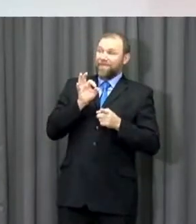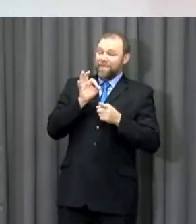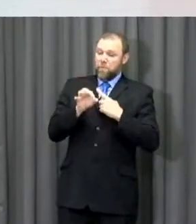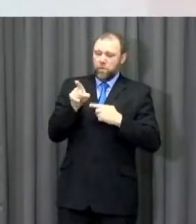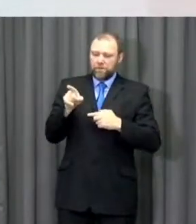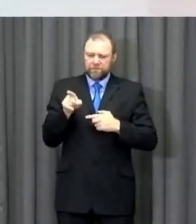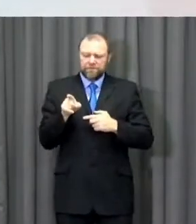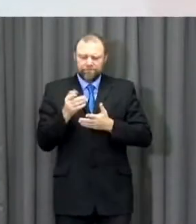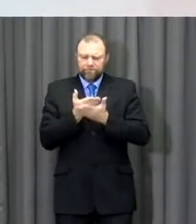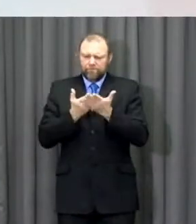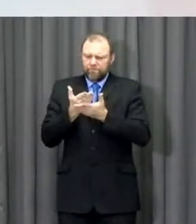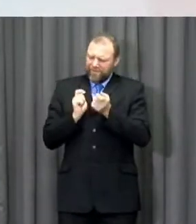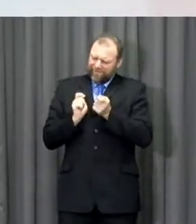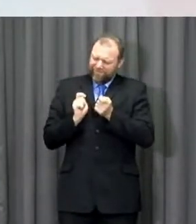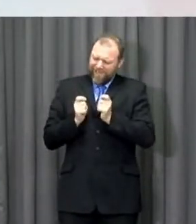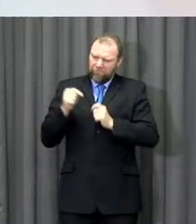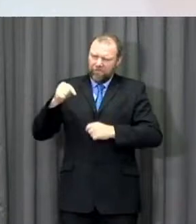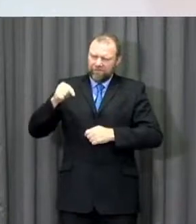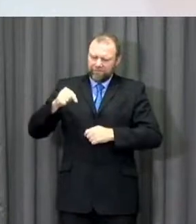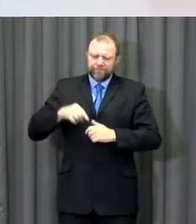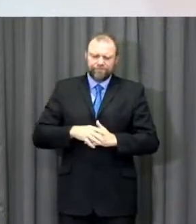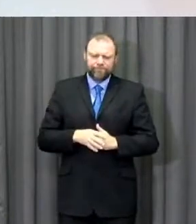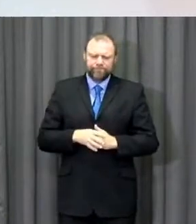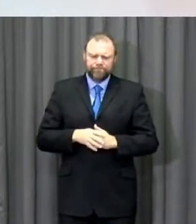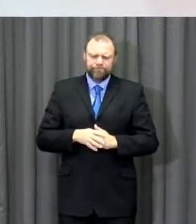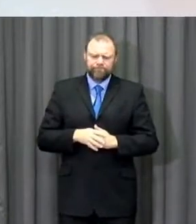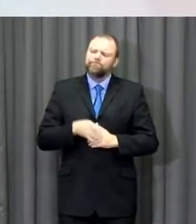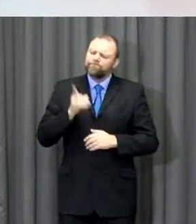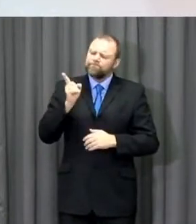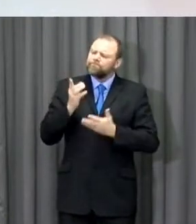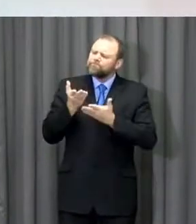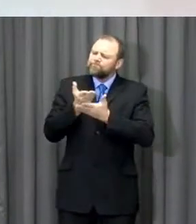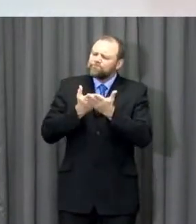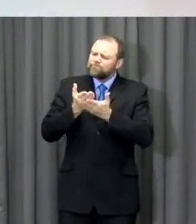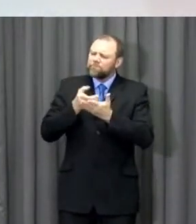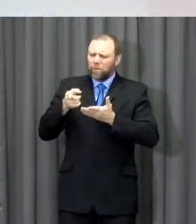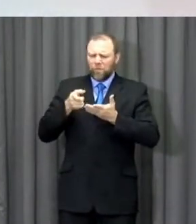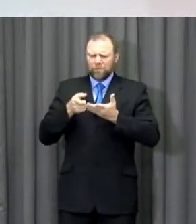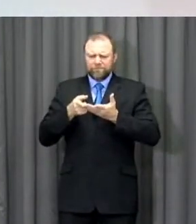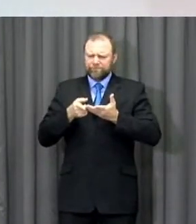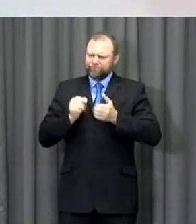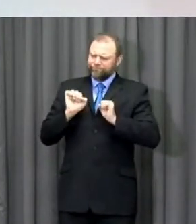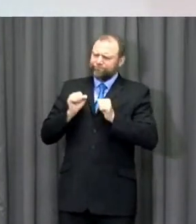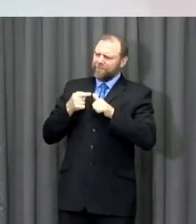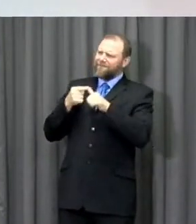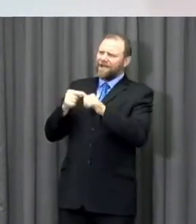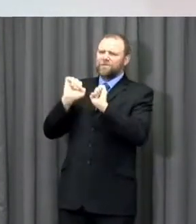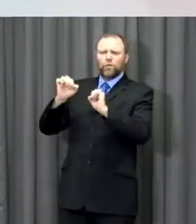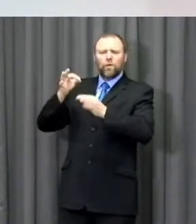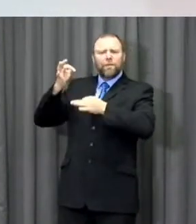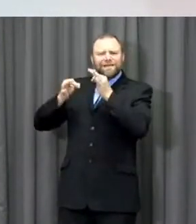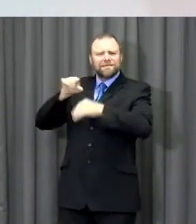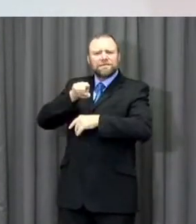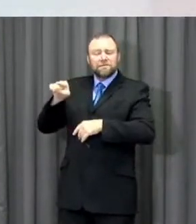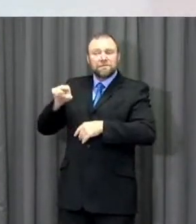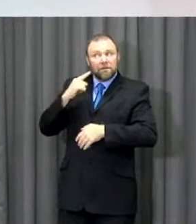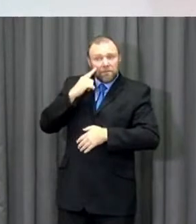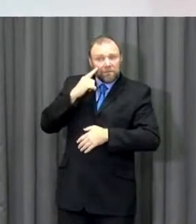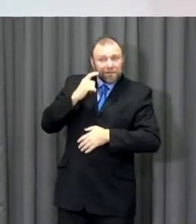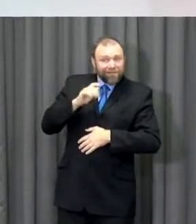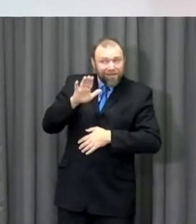variants. In your advice that you're giving to ministers to government, how much caution are you having to exercise about